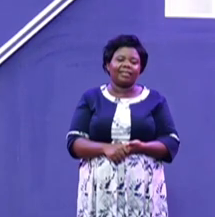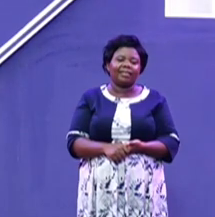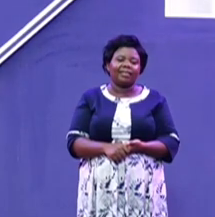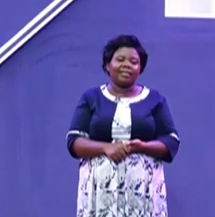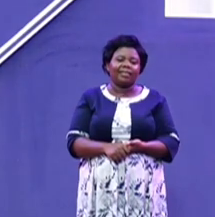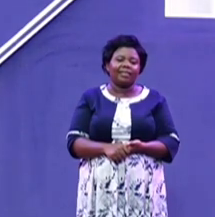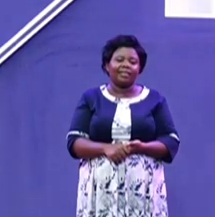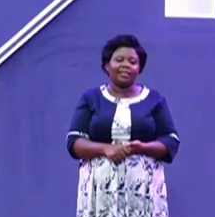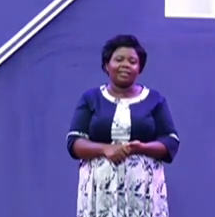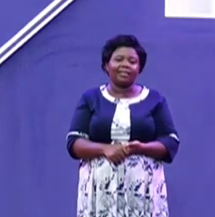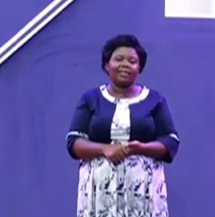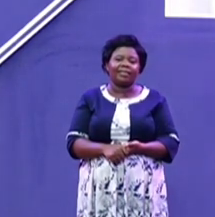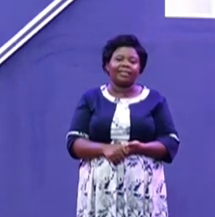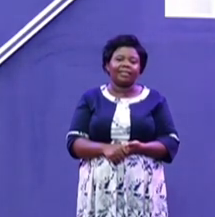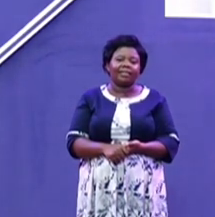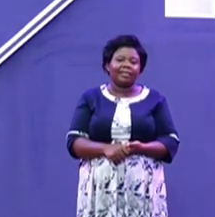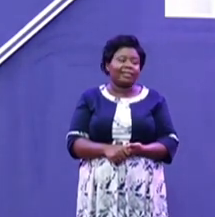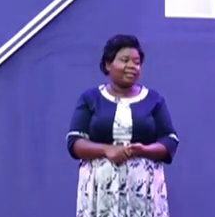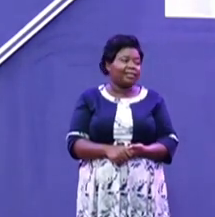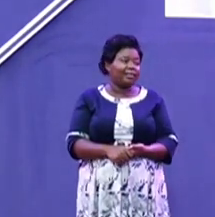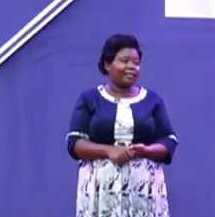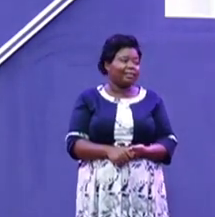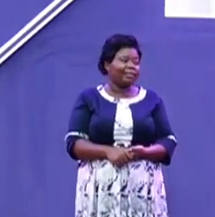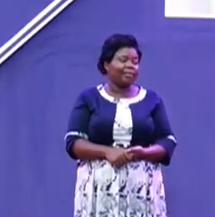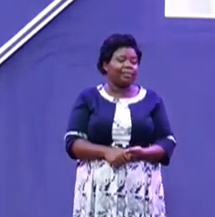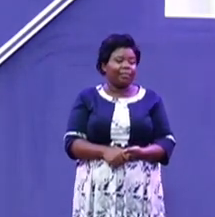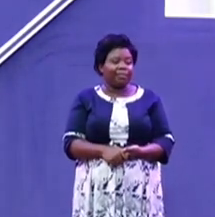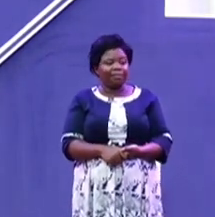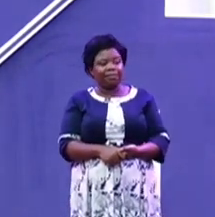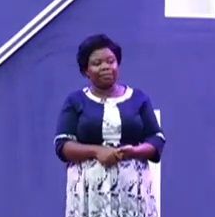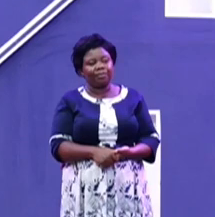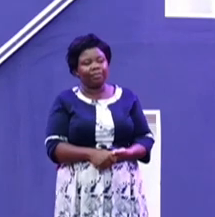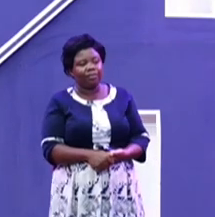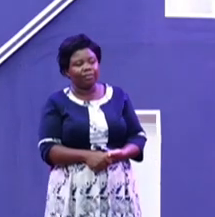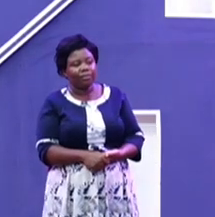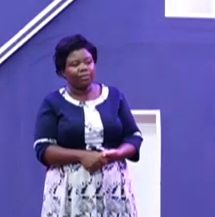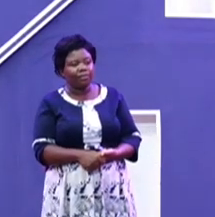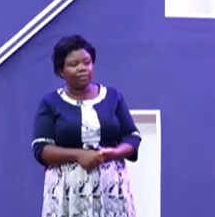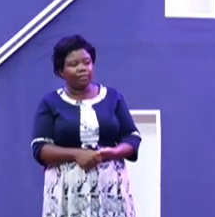era nga bw'ogambye ekisembe era kyekijja okusemba yes so